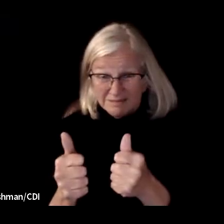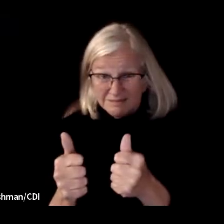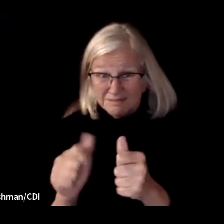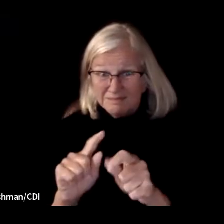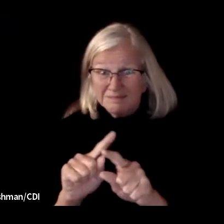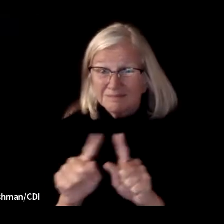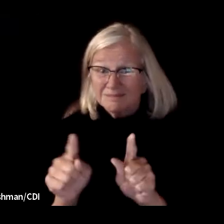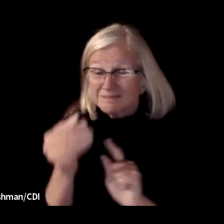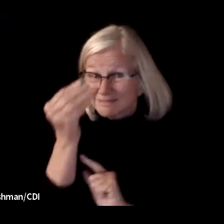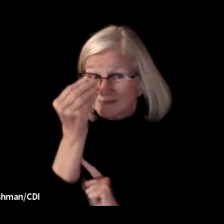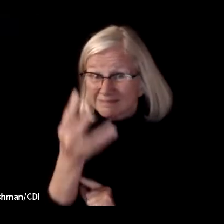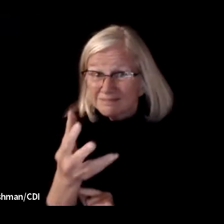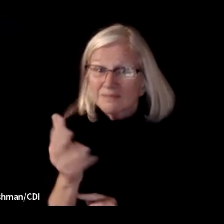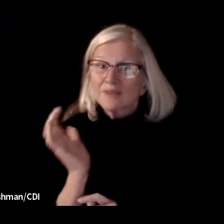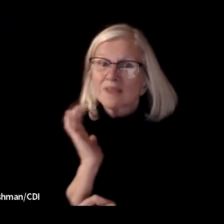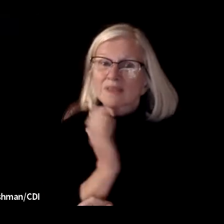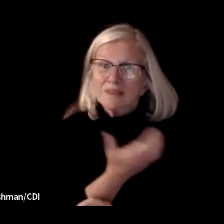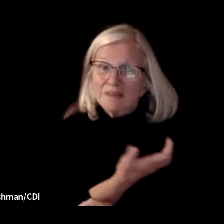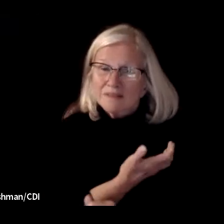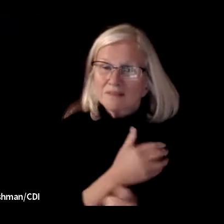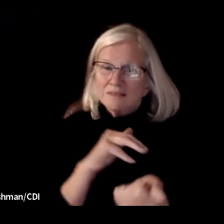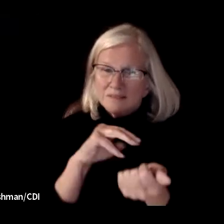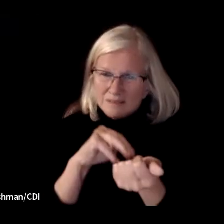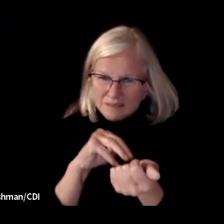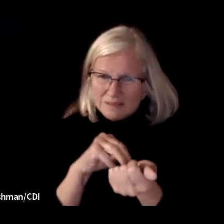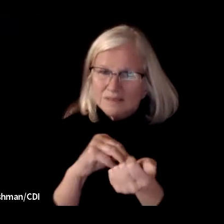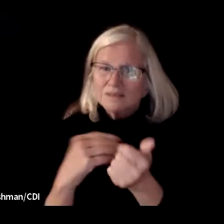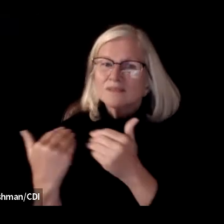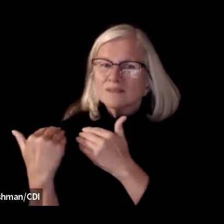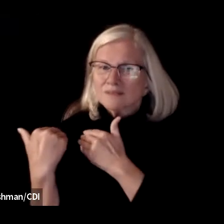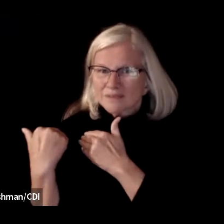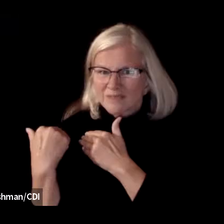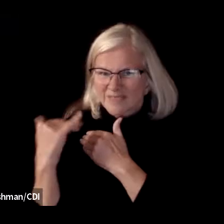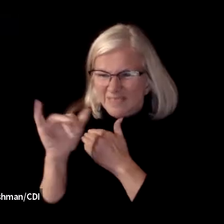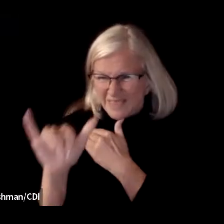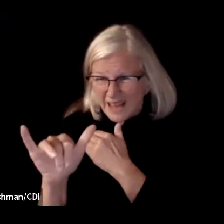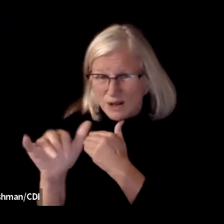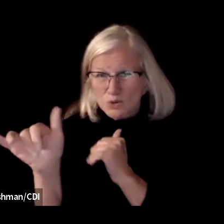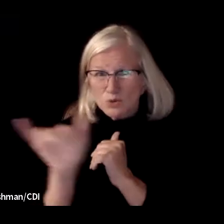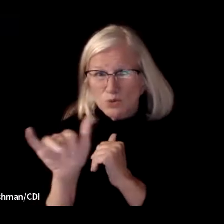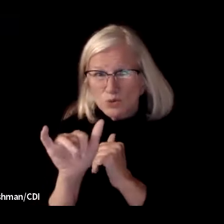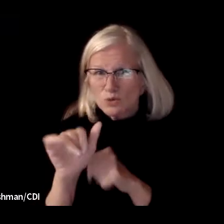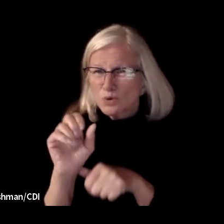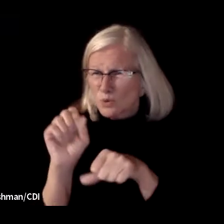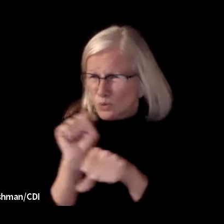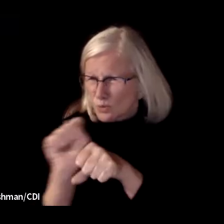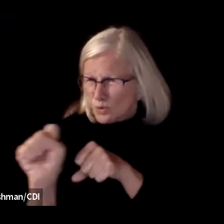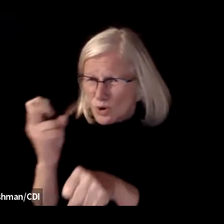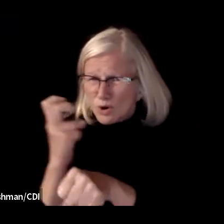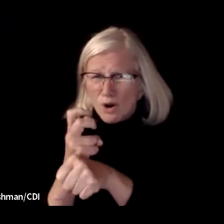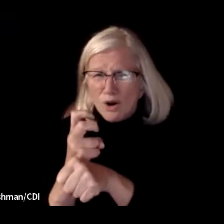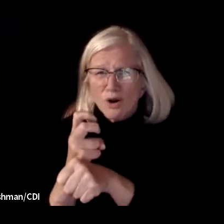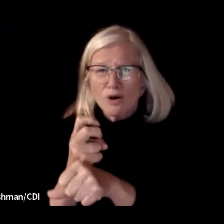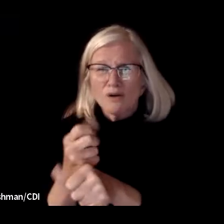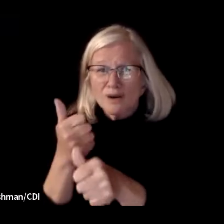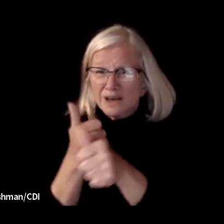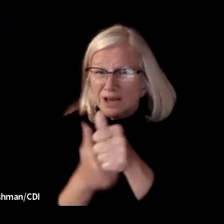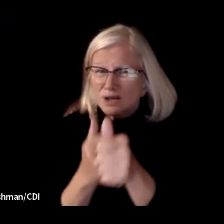our clinicians take this responsibility very seriously, and we're working hard to provide care to each patient that needs us.